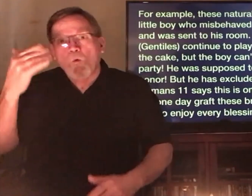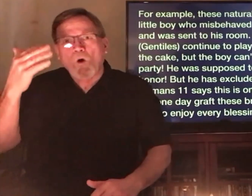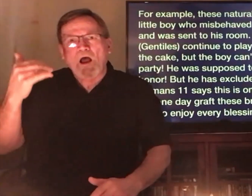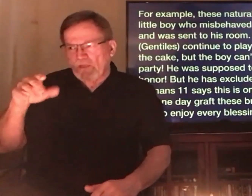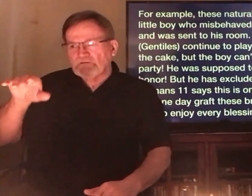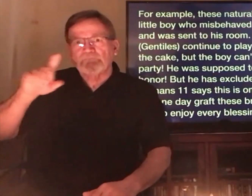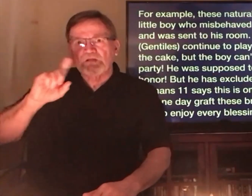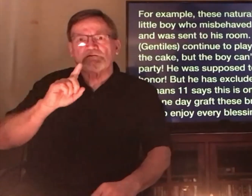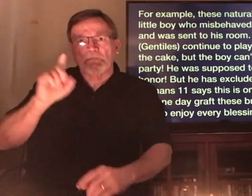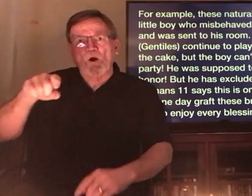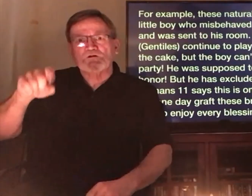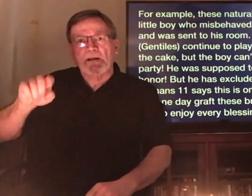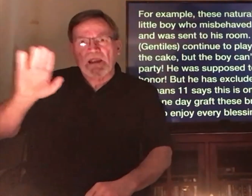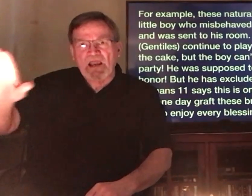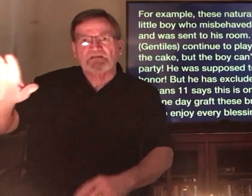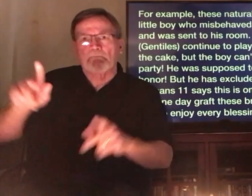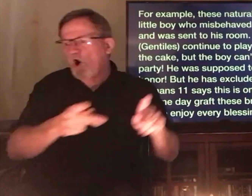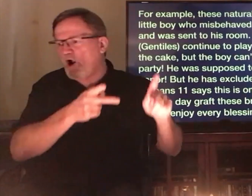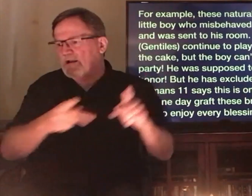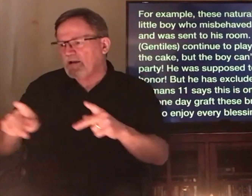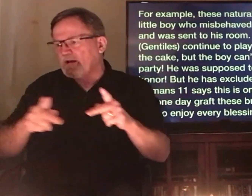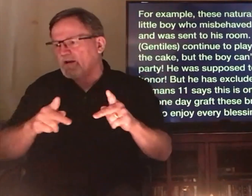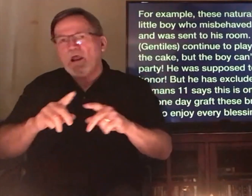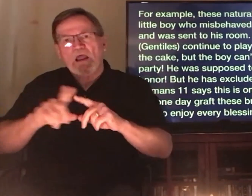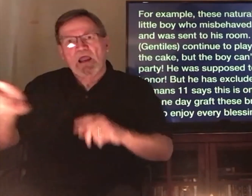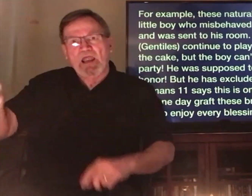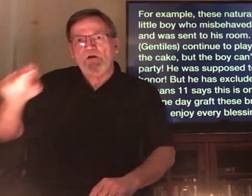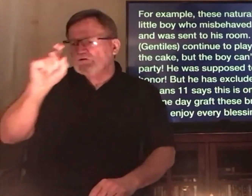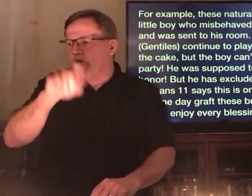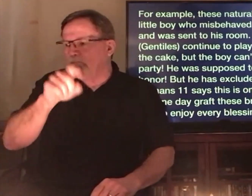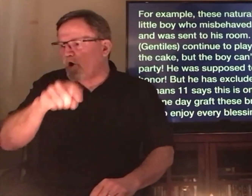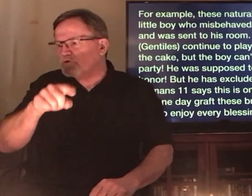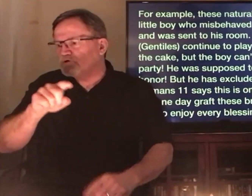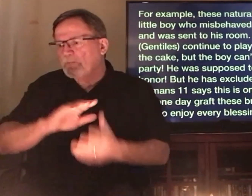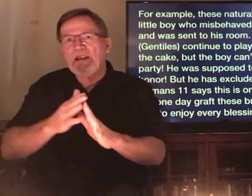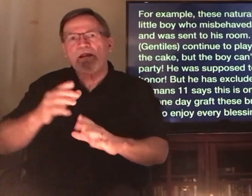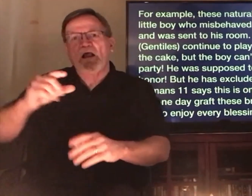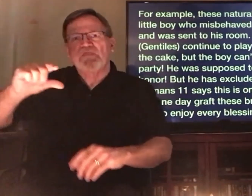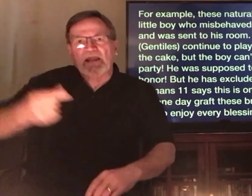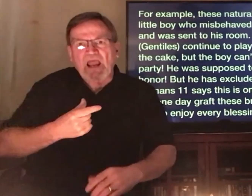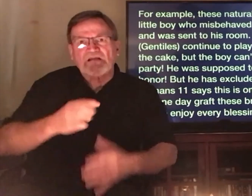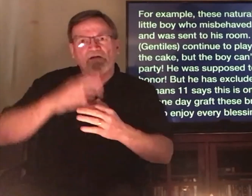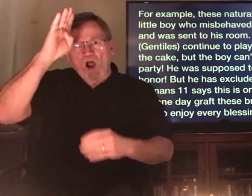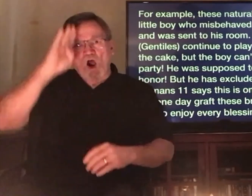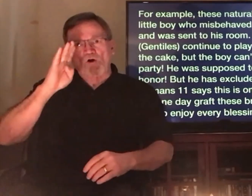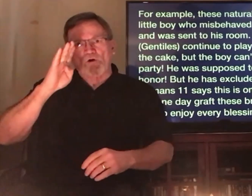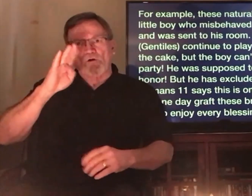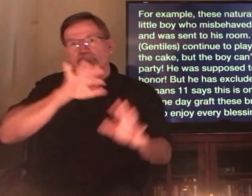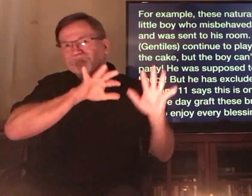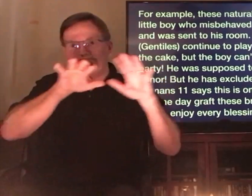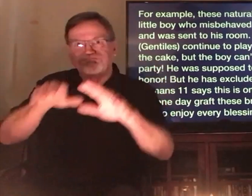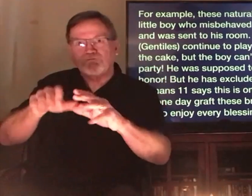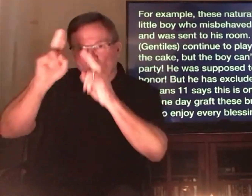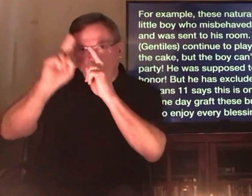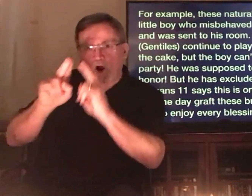these unbelieving Jews still waiting for Messiah to come,